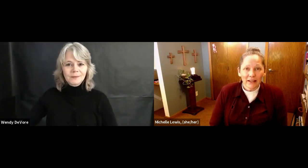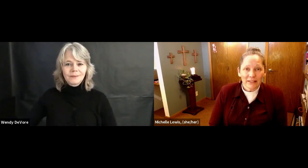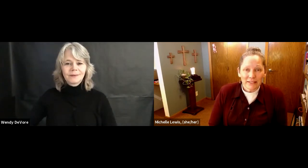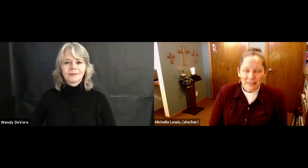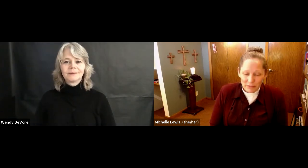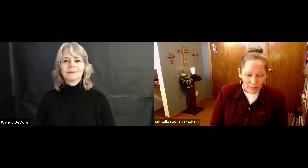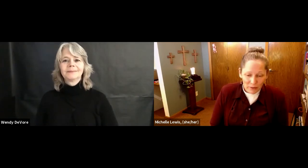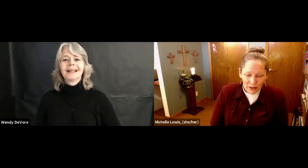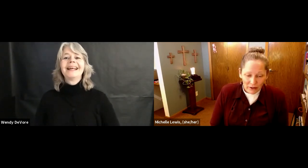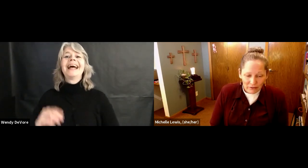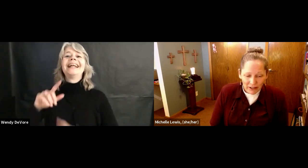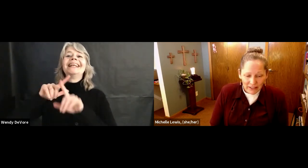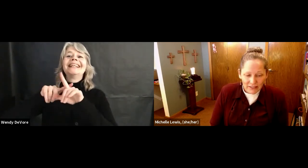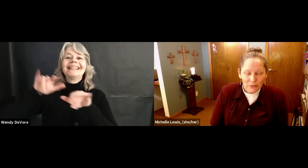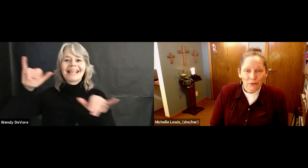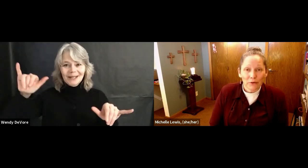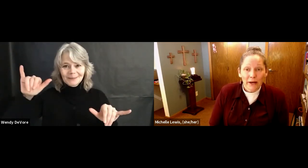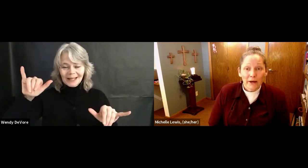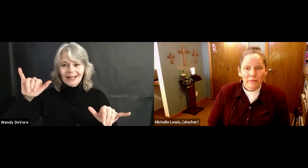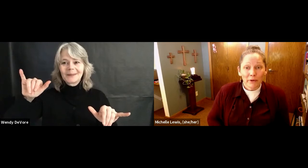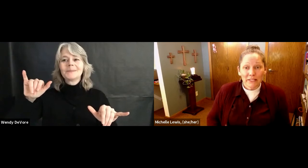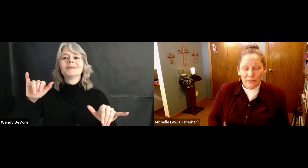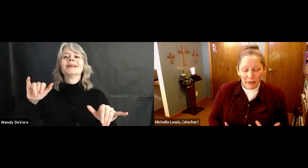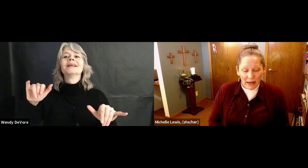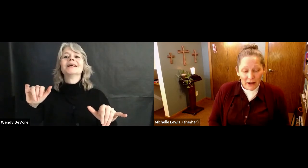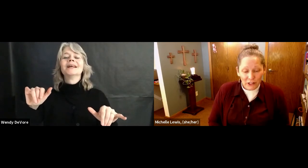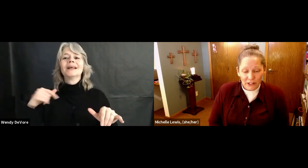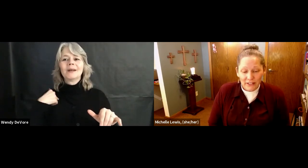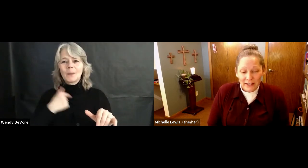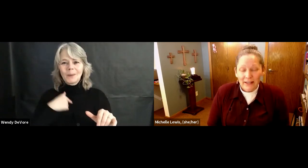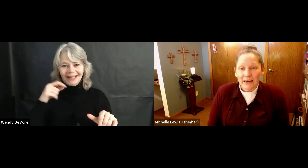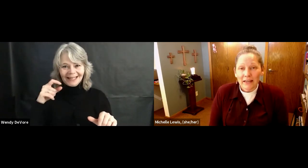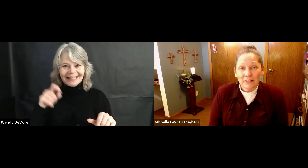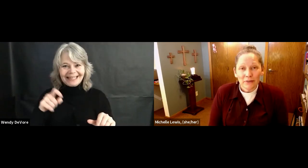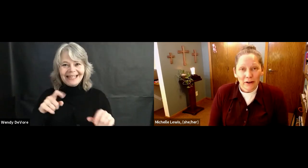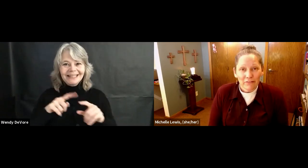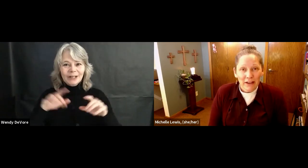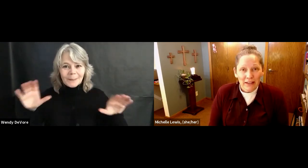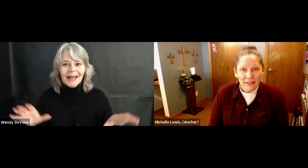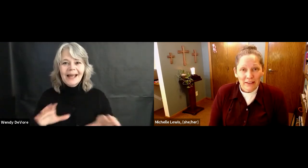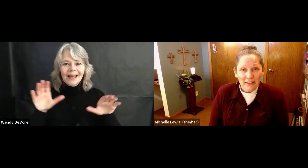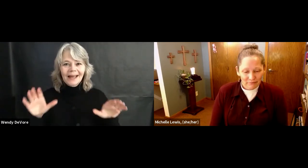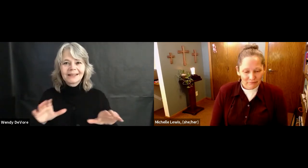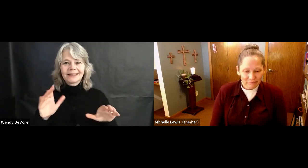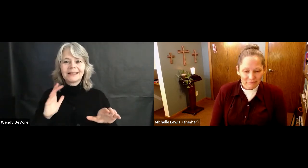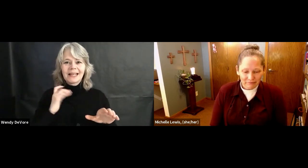And at the same time, we are invited to put some action into our faith.